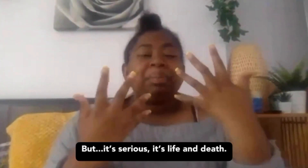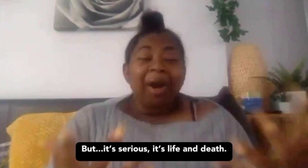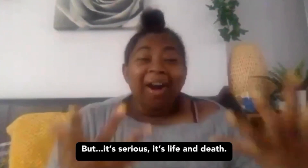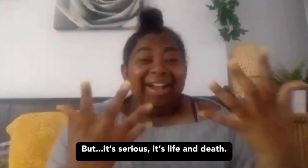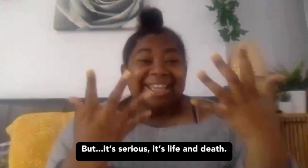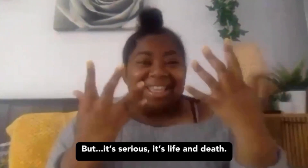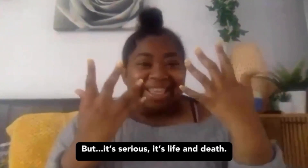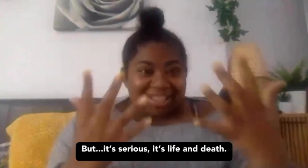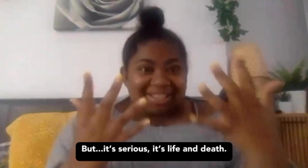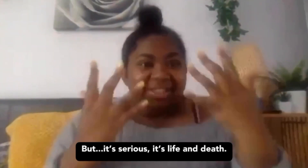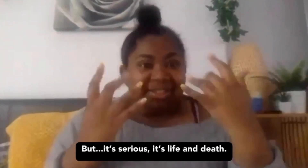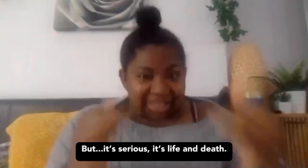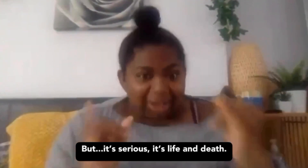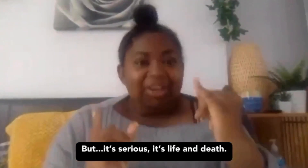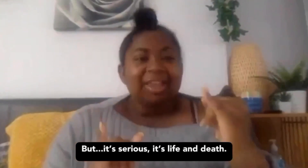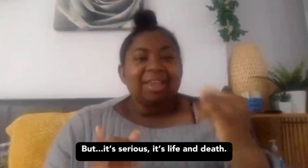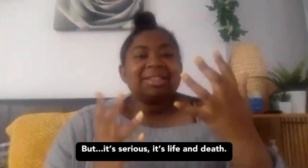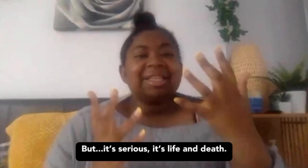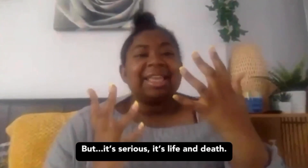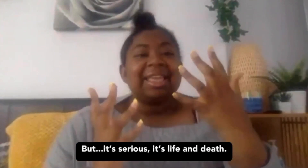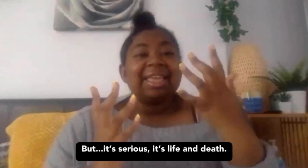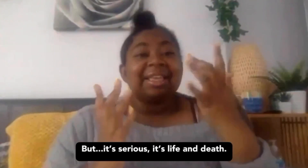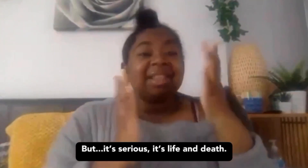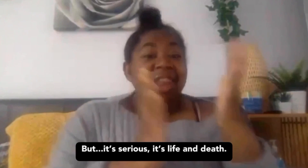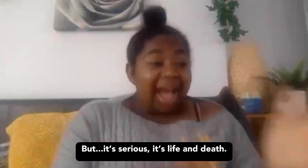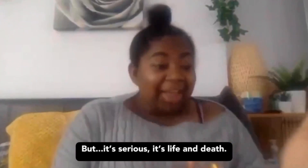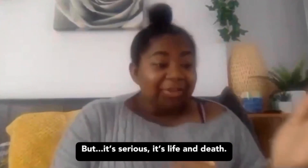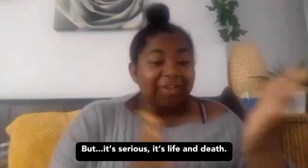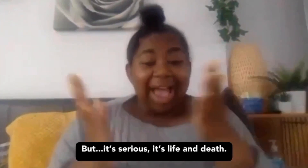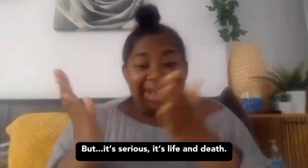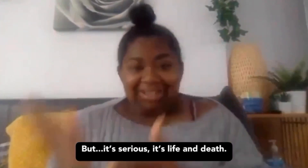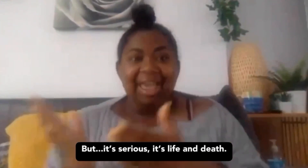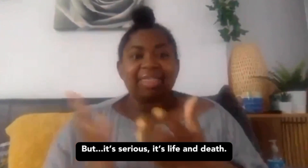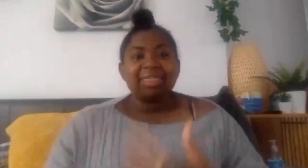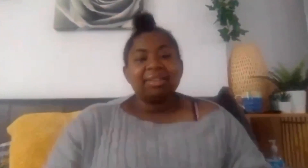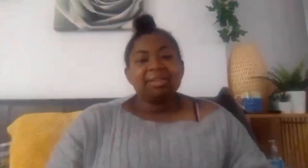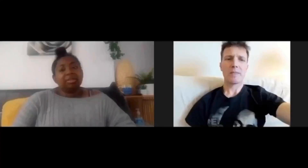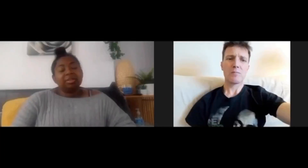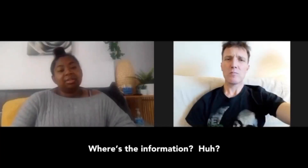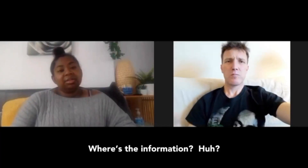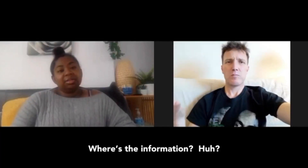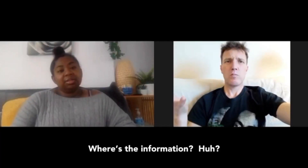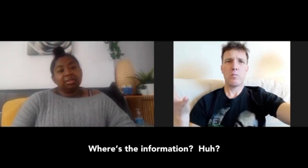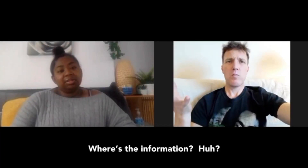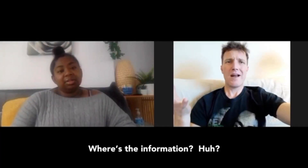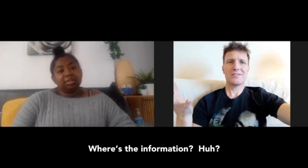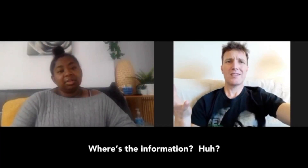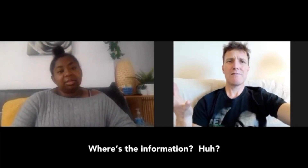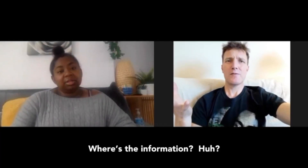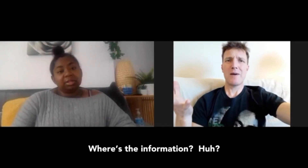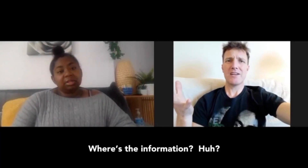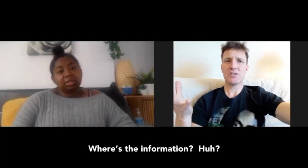But it's serious, it's life and death. Where's the information?